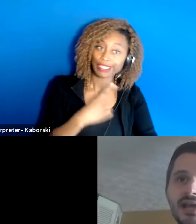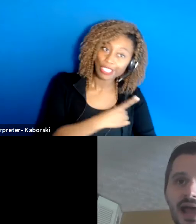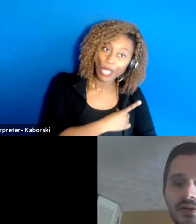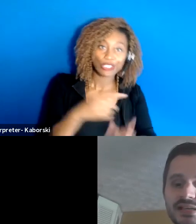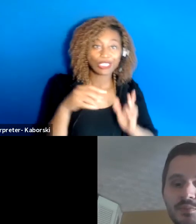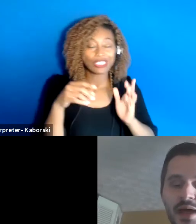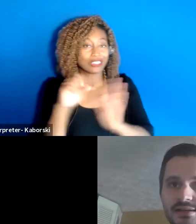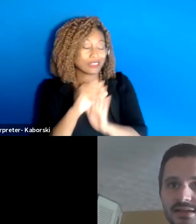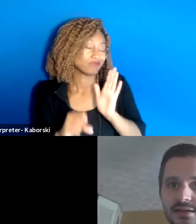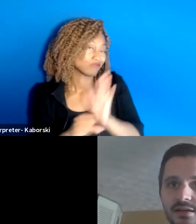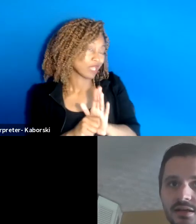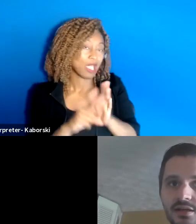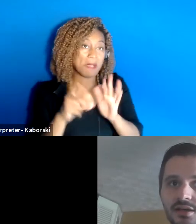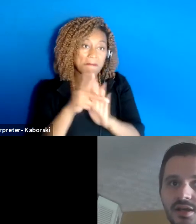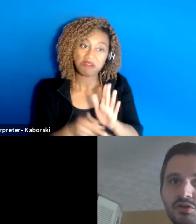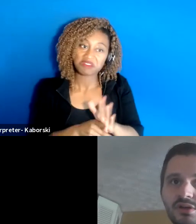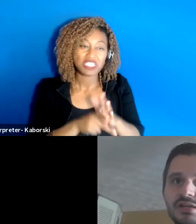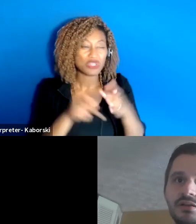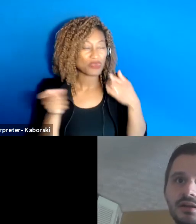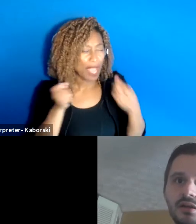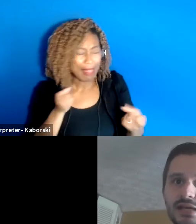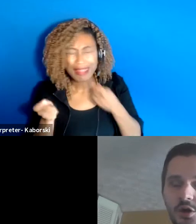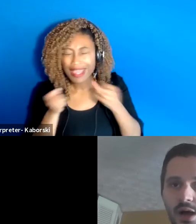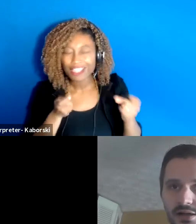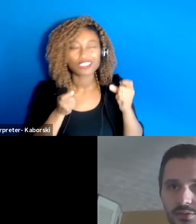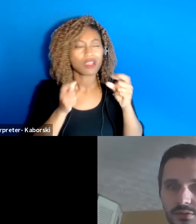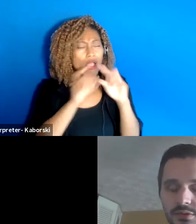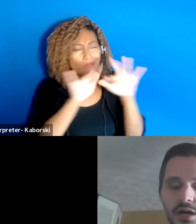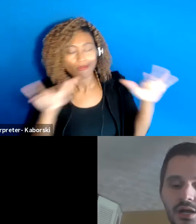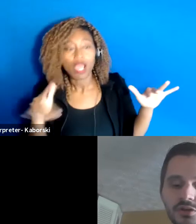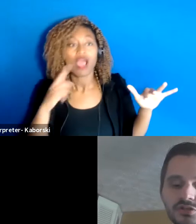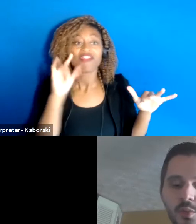regulations, and how it's impacting the community in